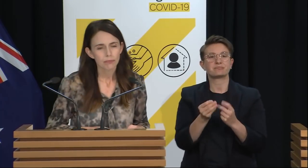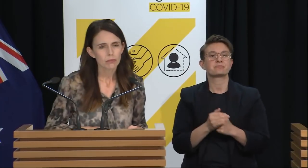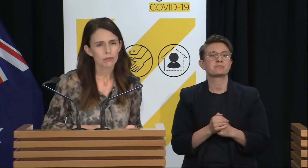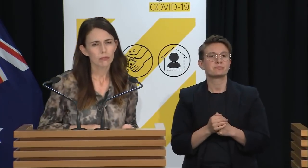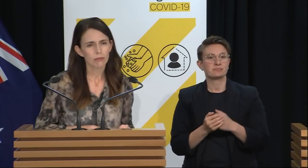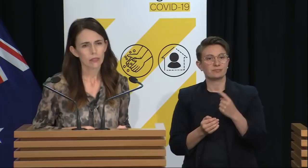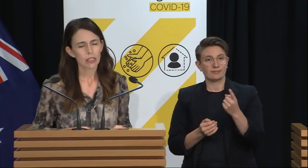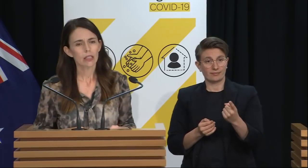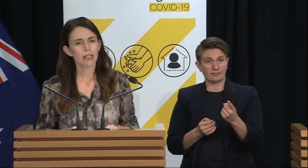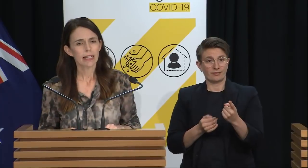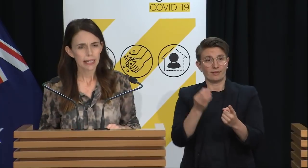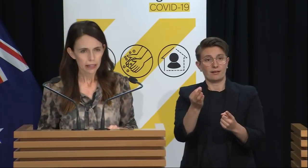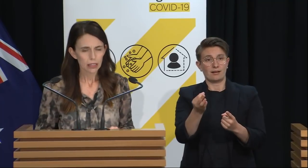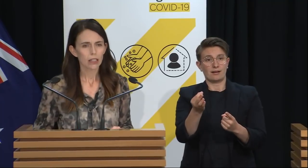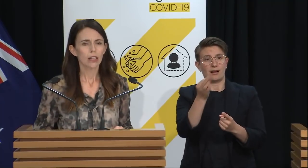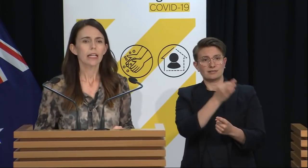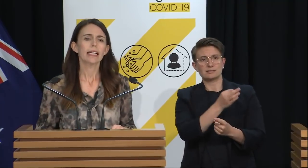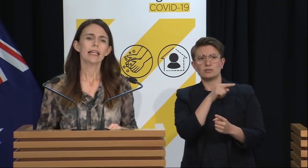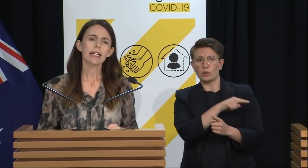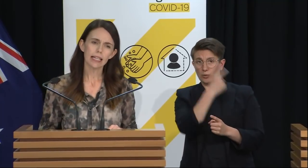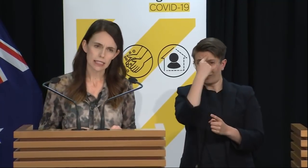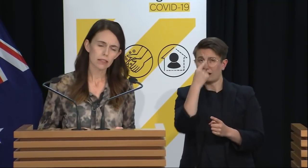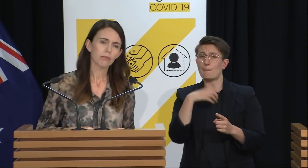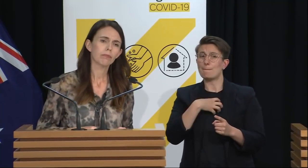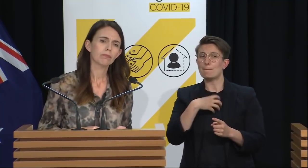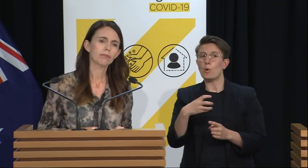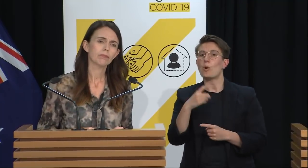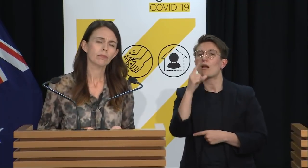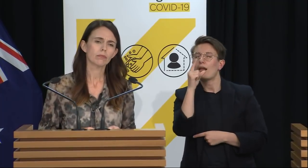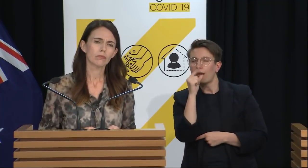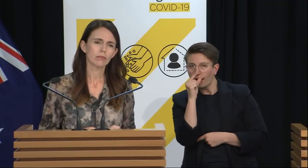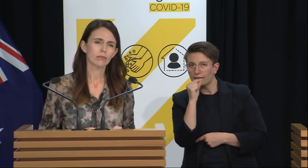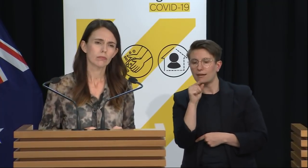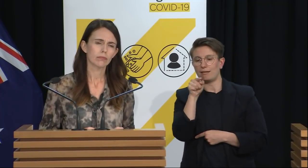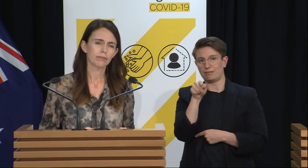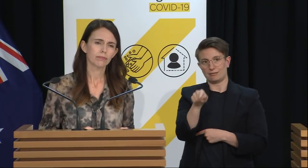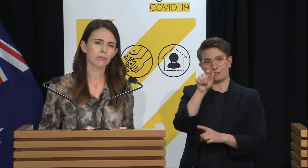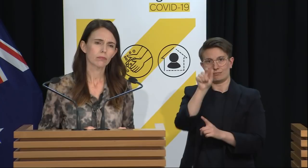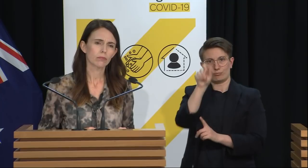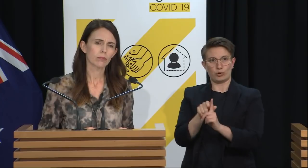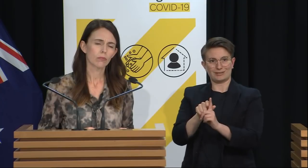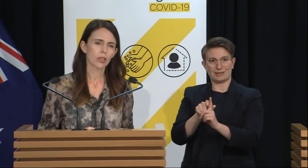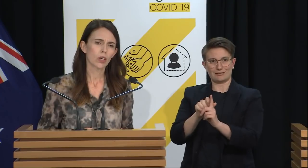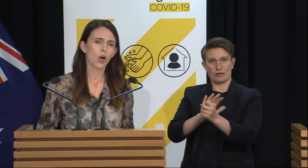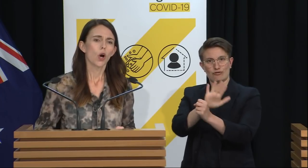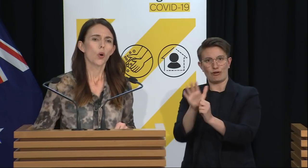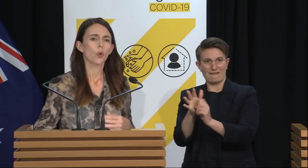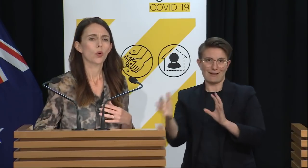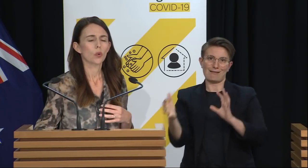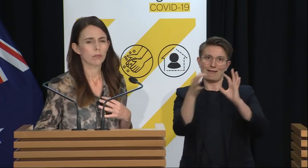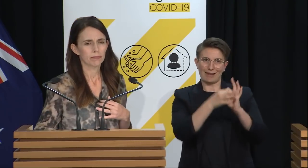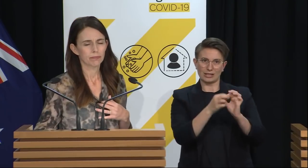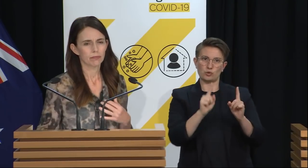is likely linked to the more recent outbreaks. So the Yes. reason we're shifting alert levels, the real reason we're shifting alert levels is because they've been to so